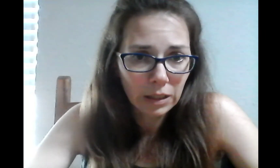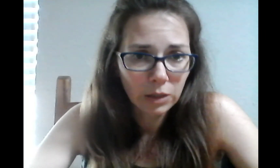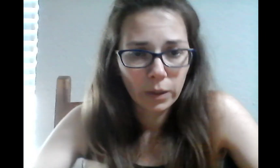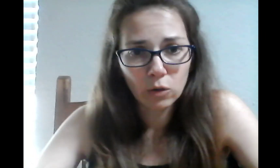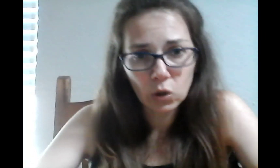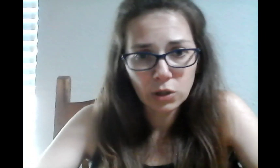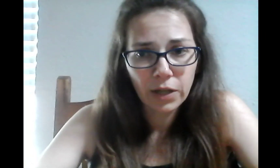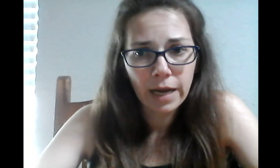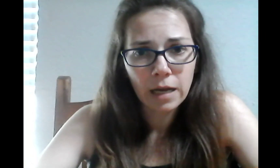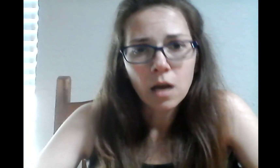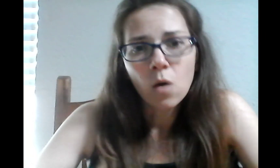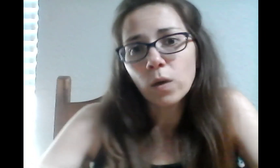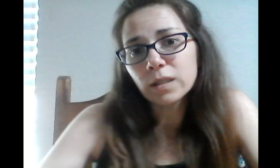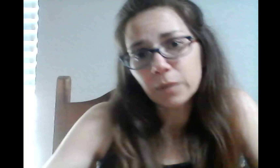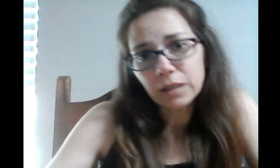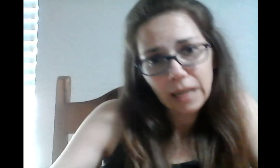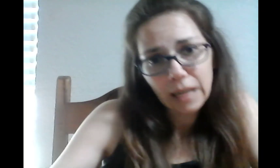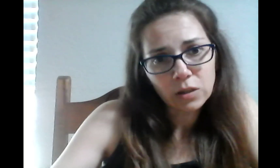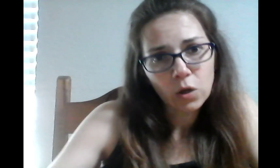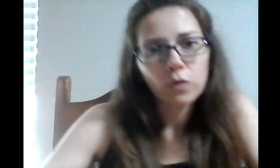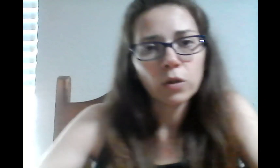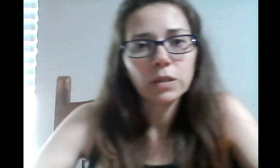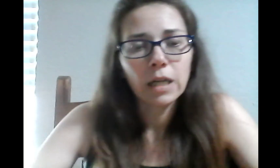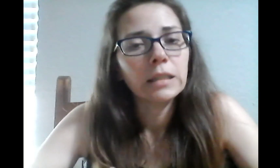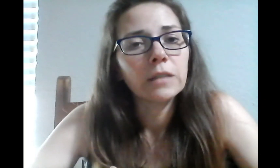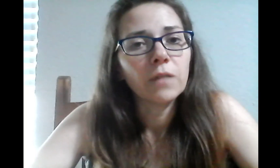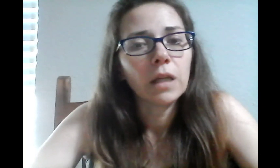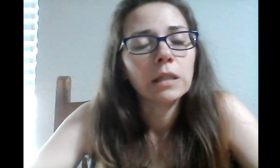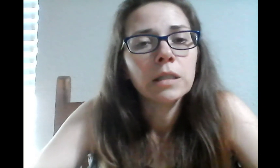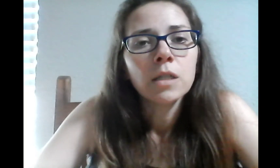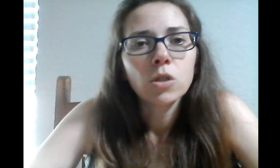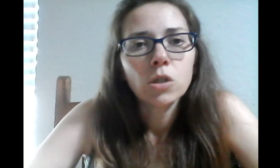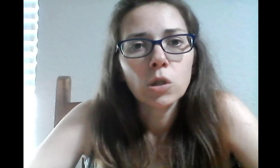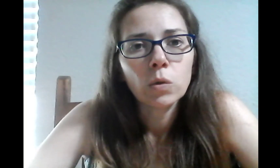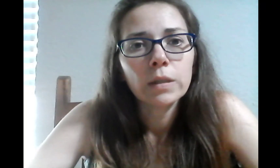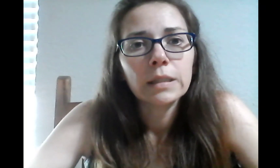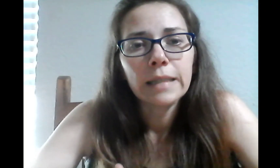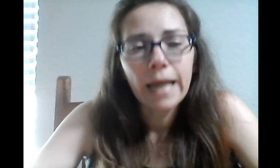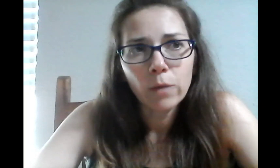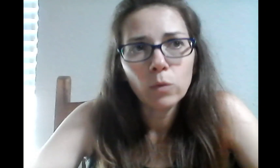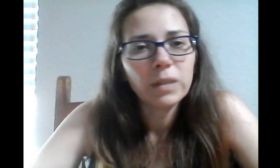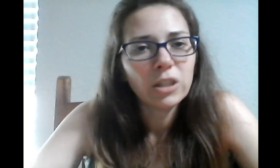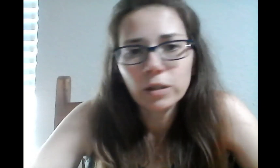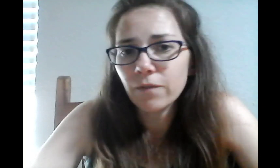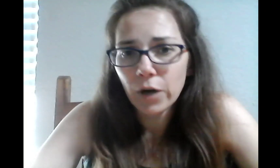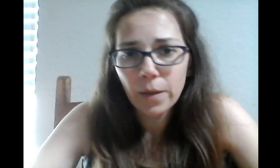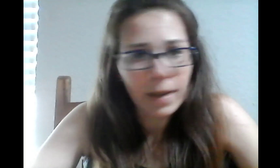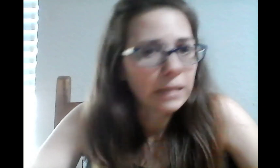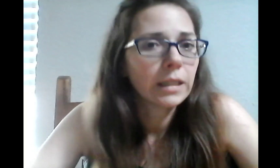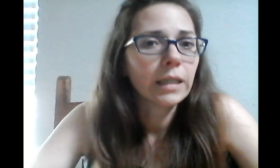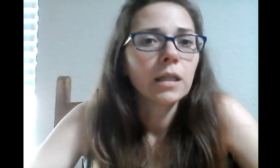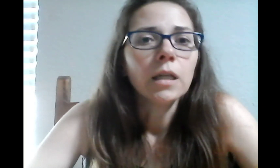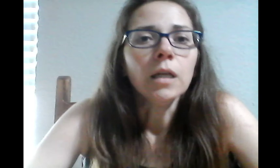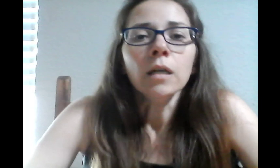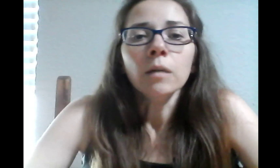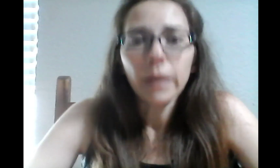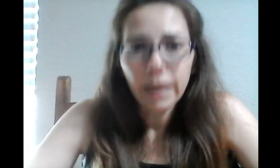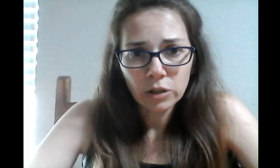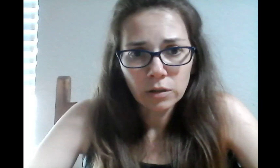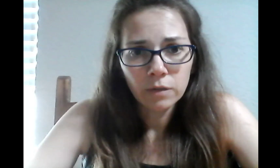what it looks like, what some of the signs are, those kinds of things. So today will be just a very basic beginner